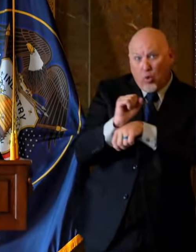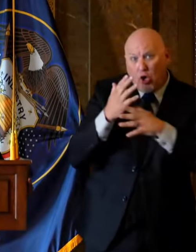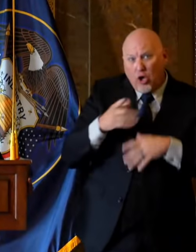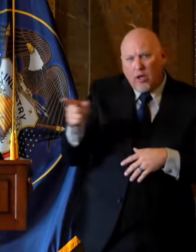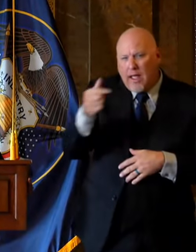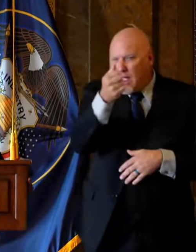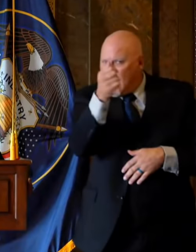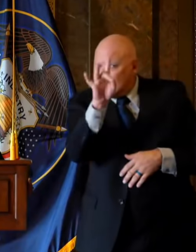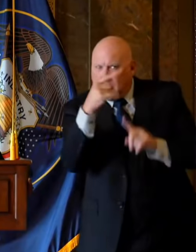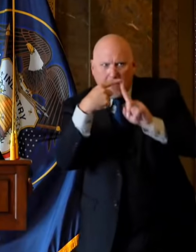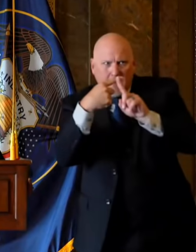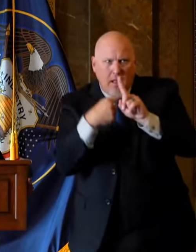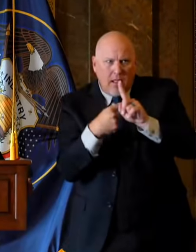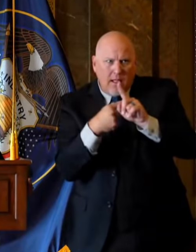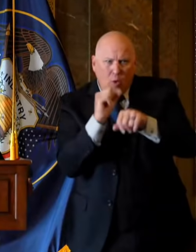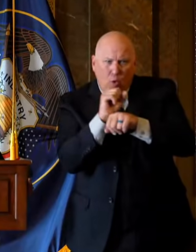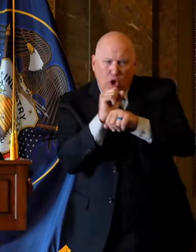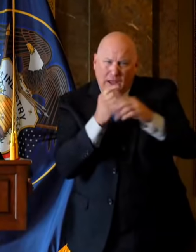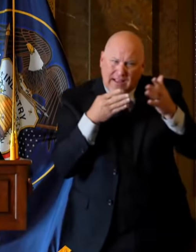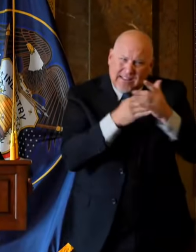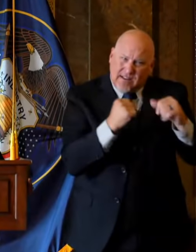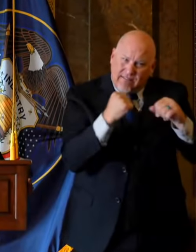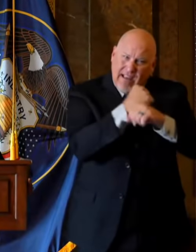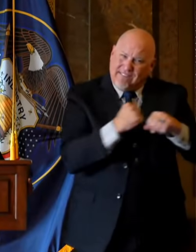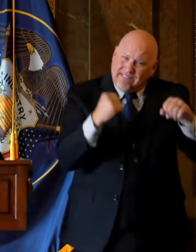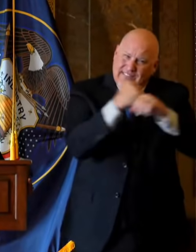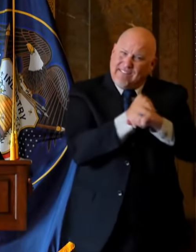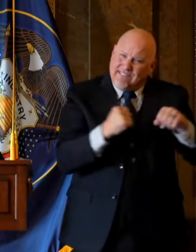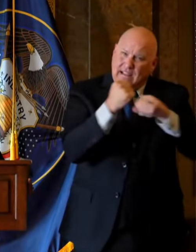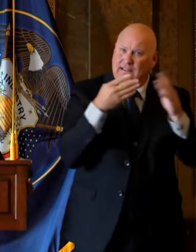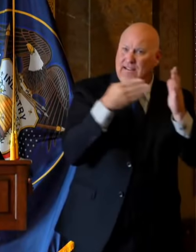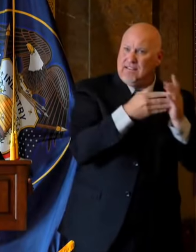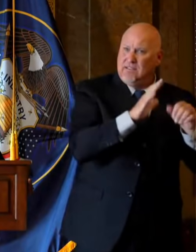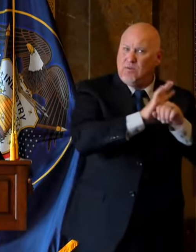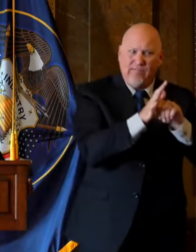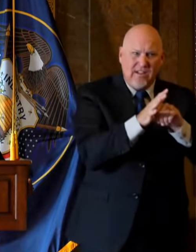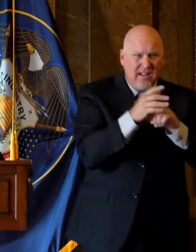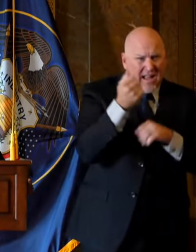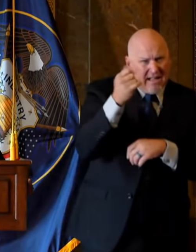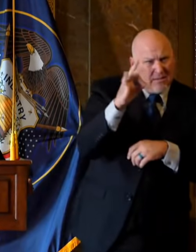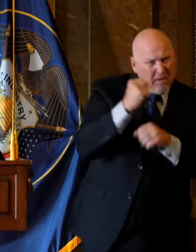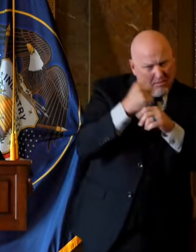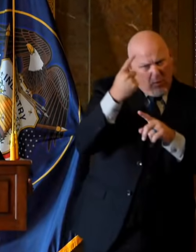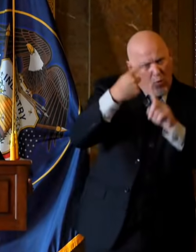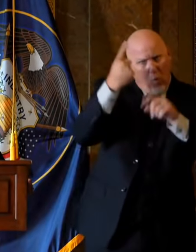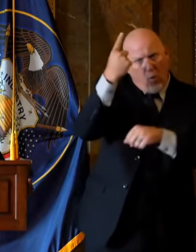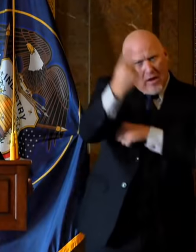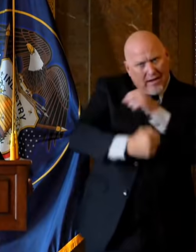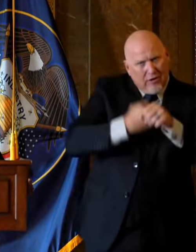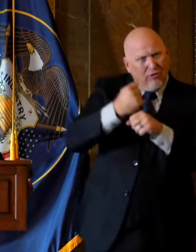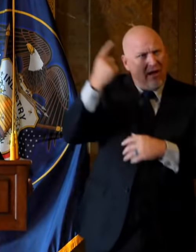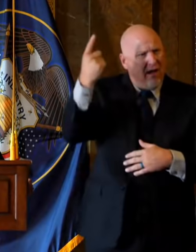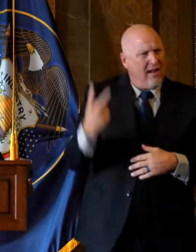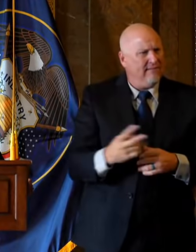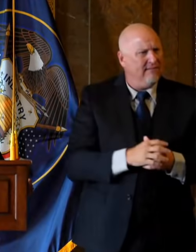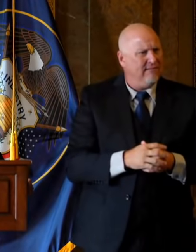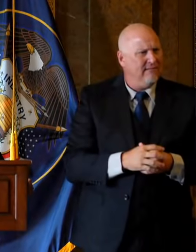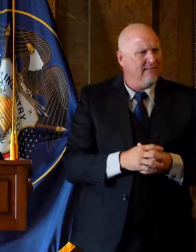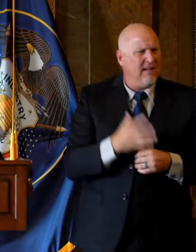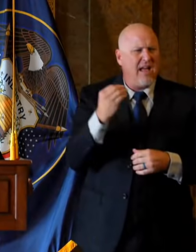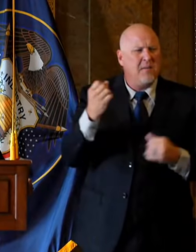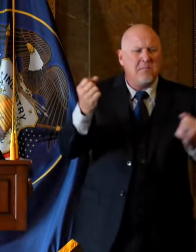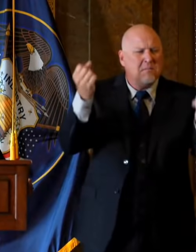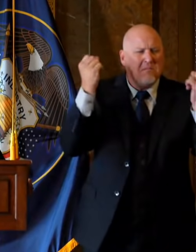their true callings. The healthcare workforce shortages are real and escalating. All of us will pay the price for